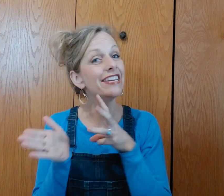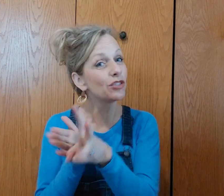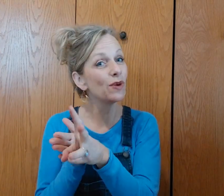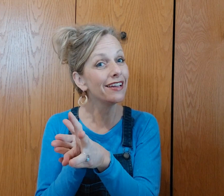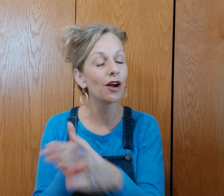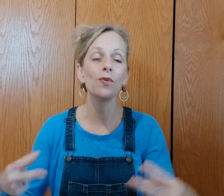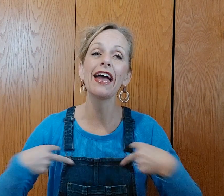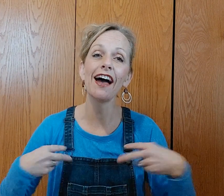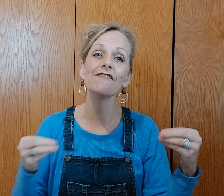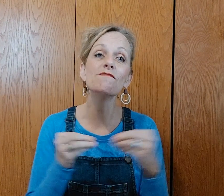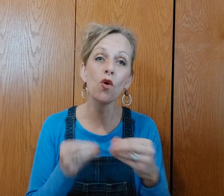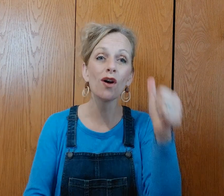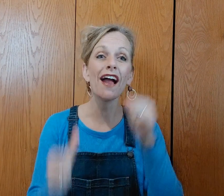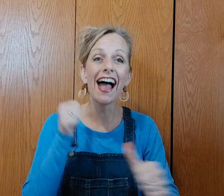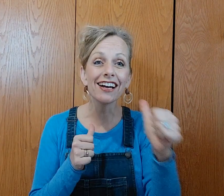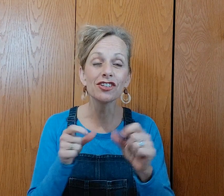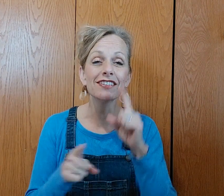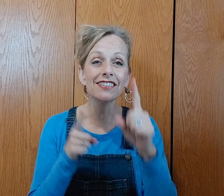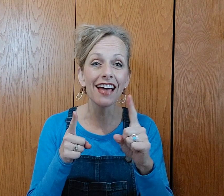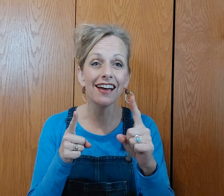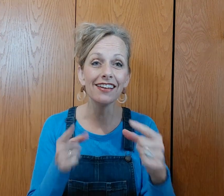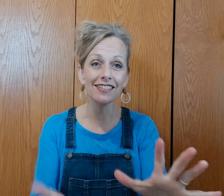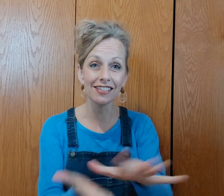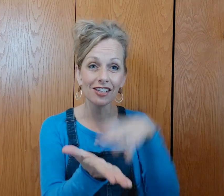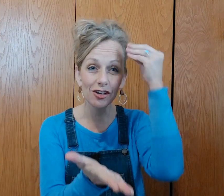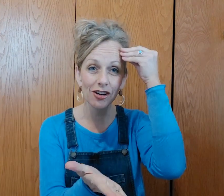this week we have more action signs to learn,